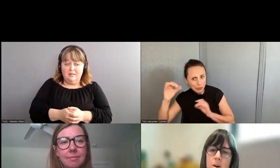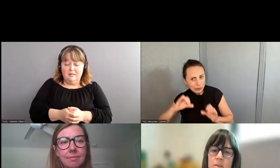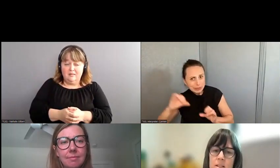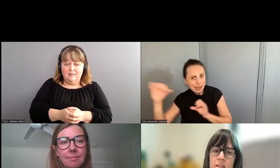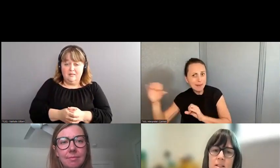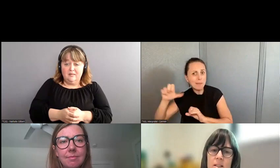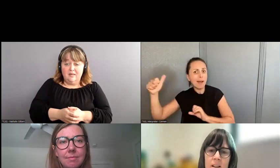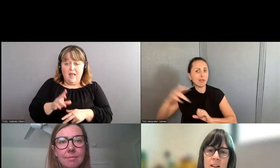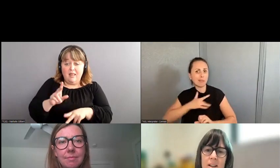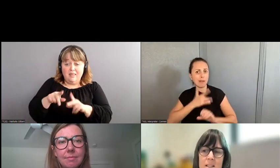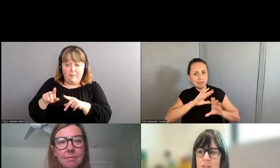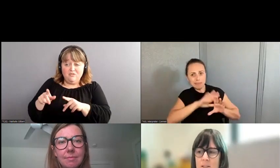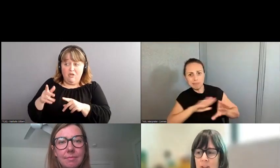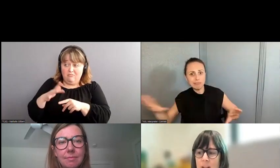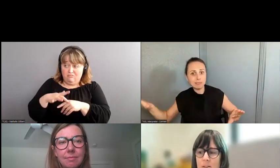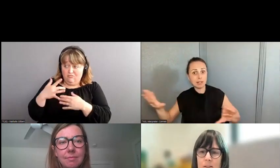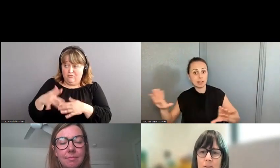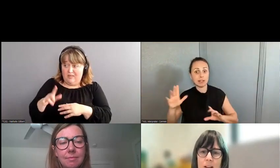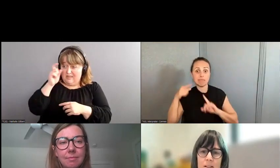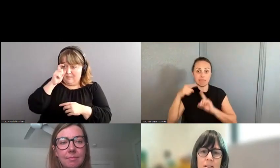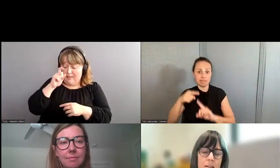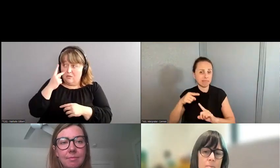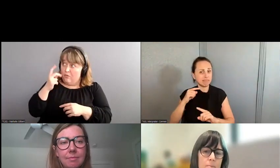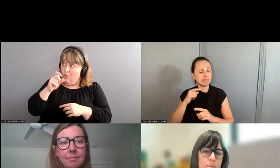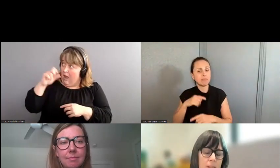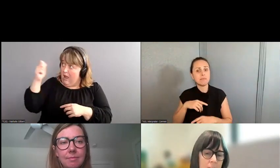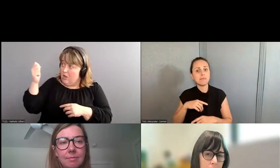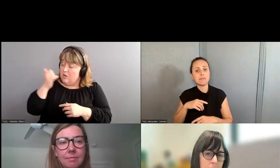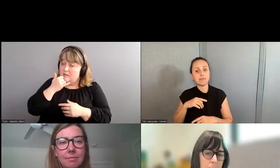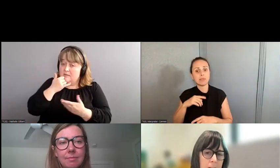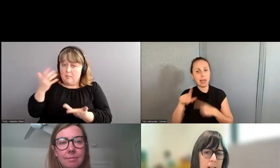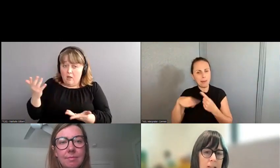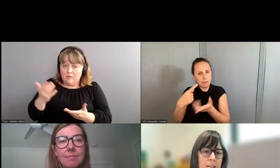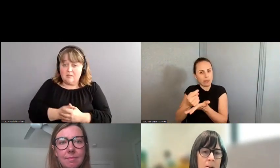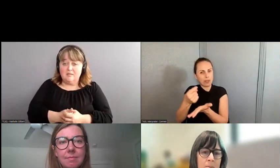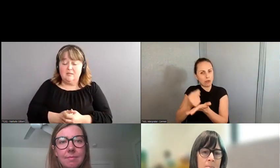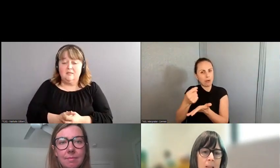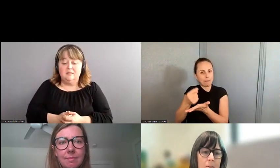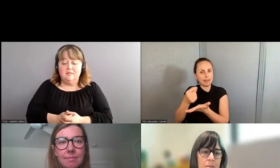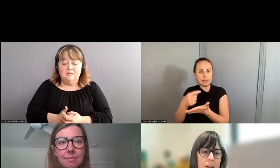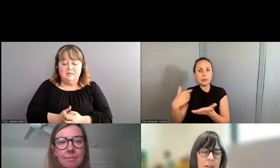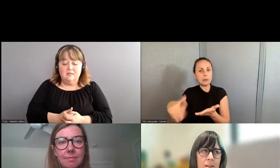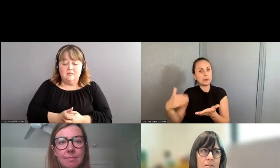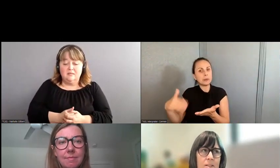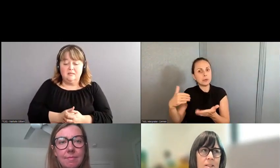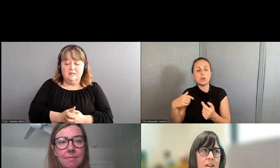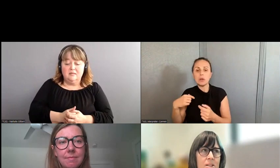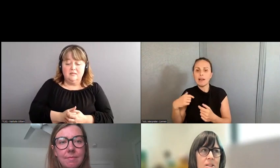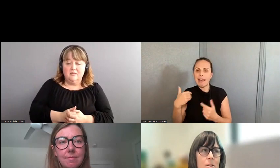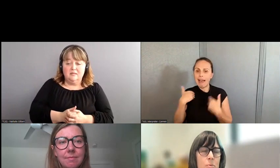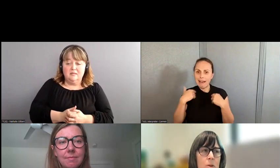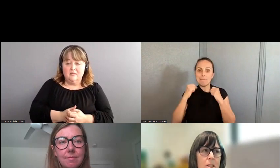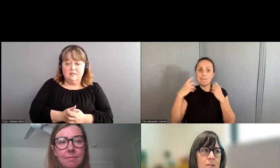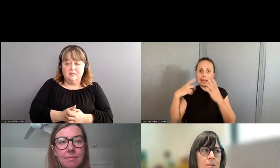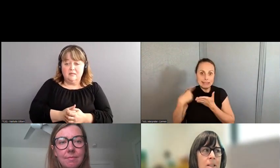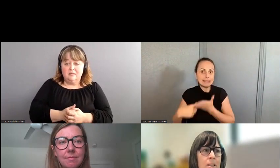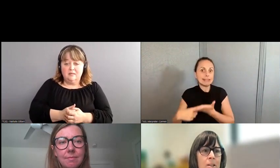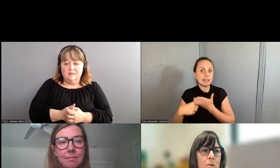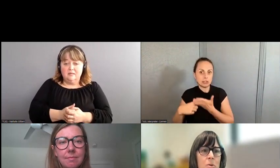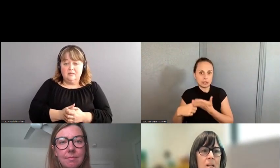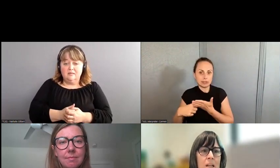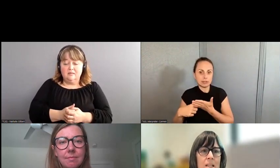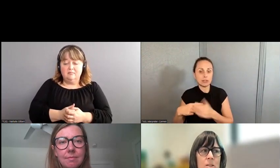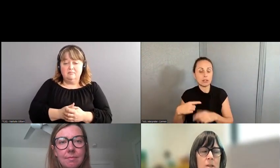provinces, specifically around that therapy piece. we've had a lot of discussions where